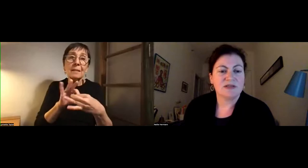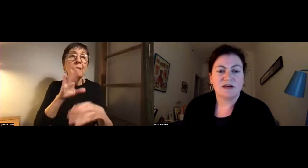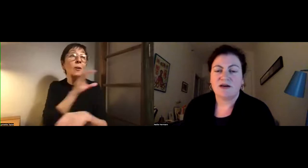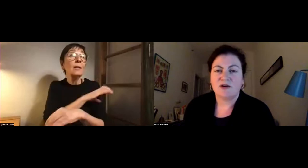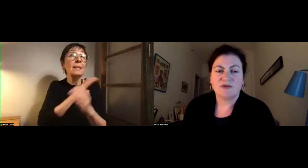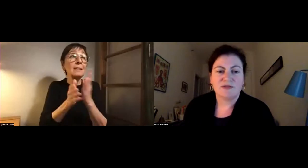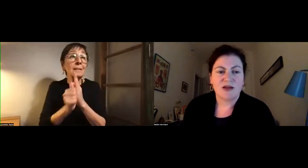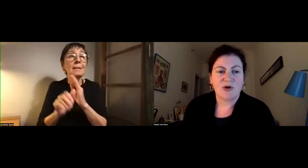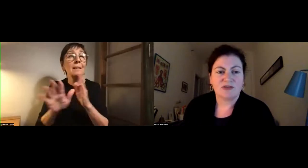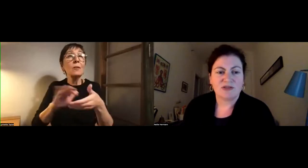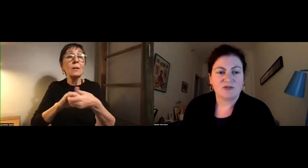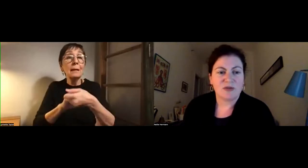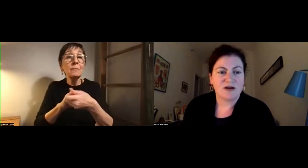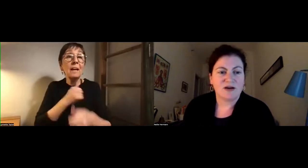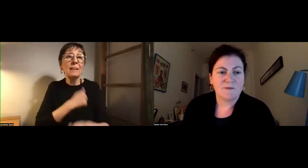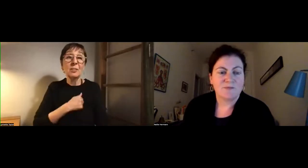skills,